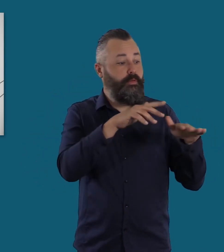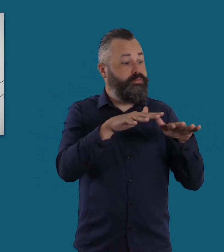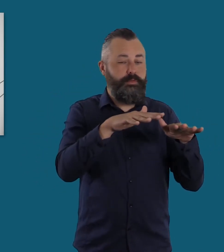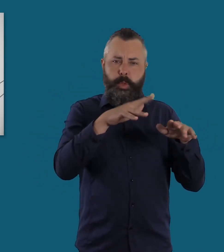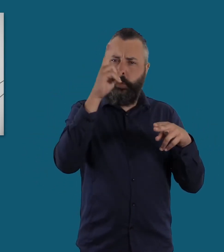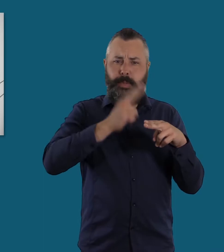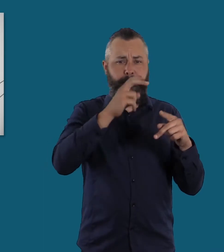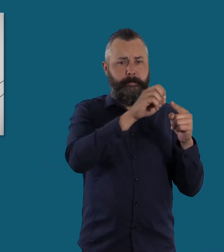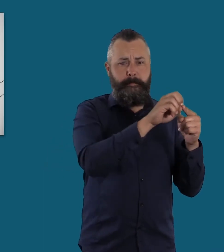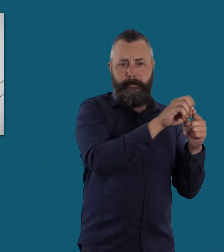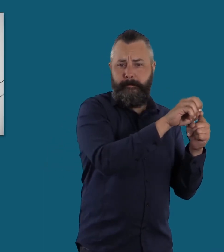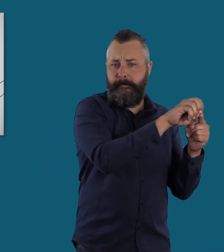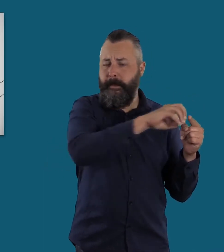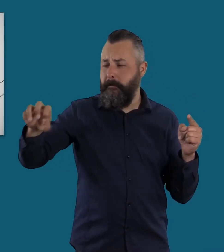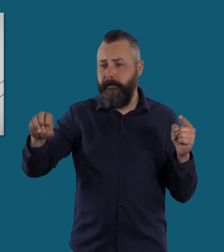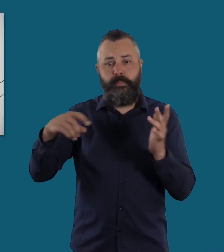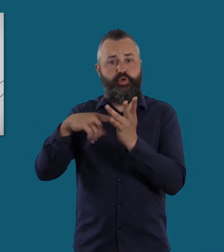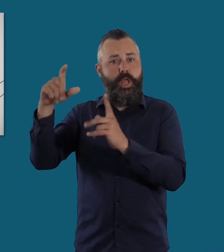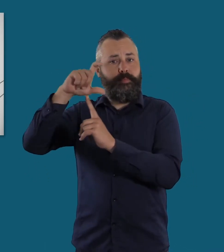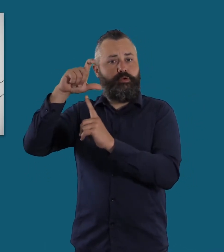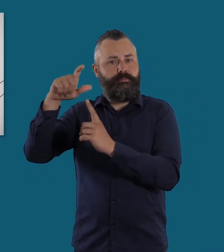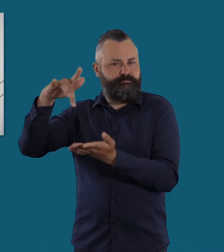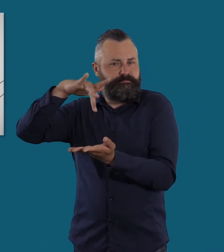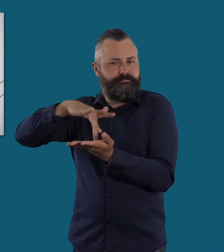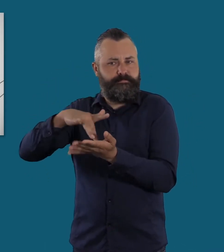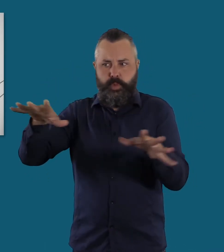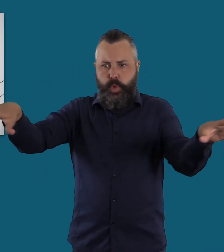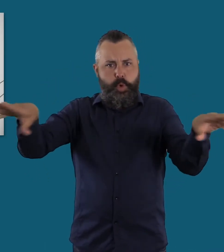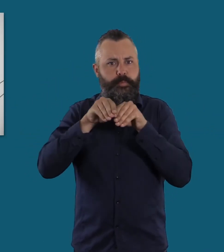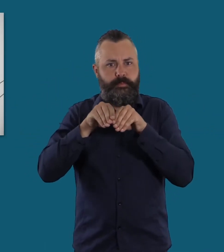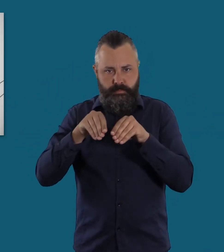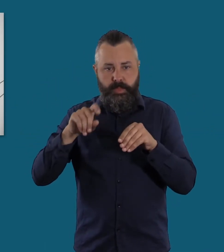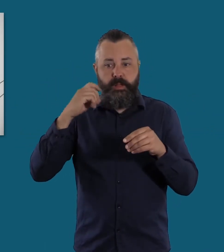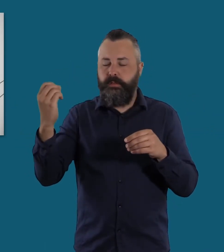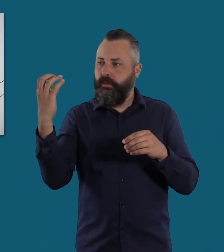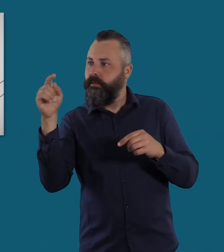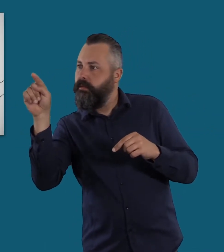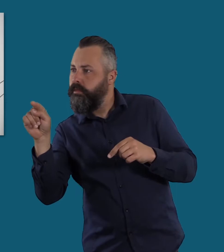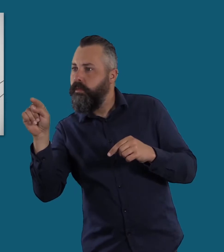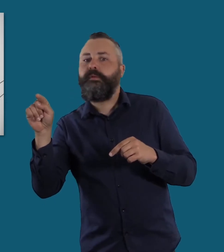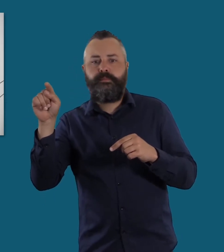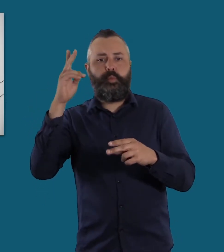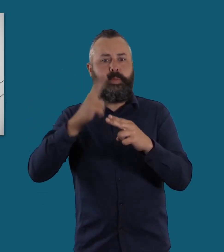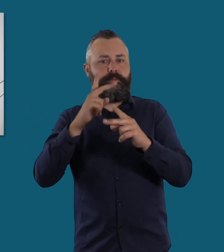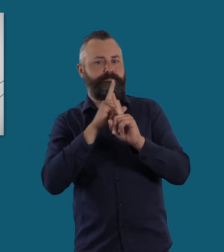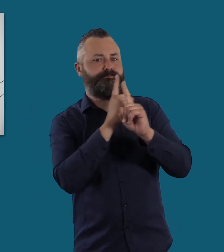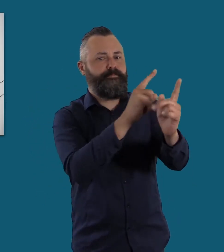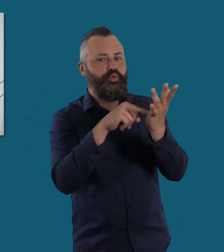The data is sent to the processing centre in Canberra in near real time. That is, they arrive within about 10 seconds of being recorded